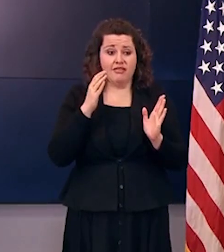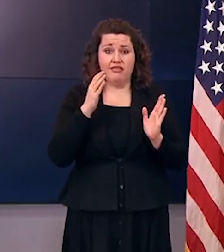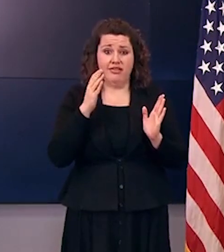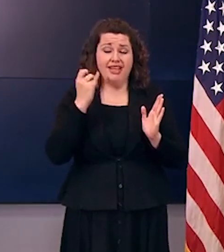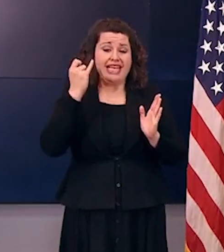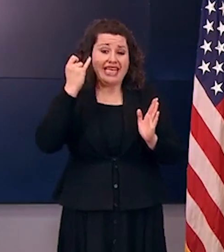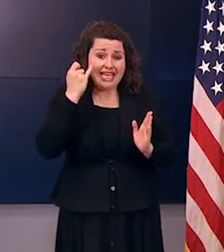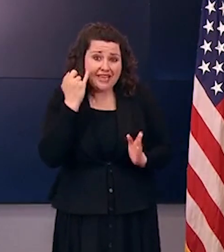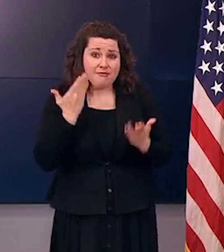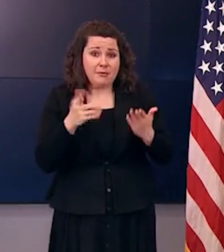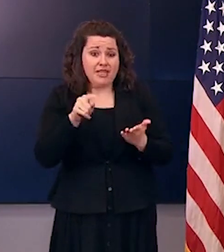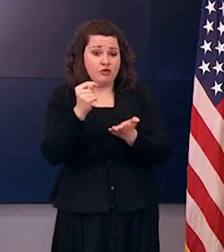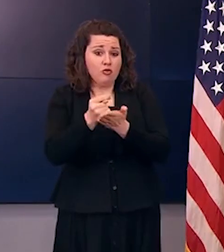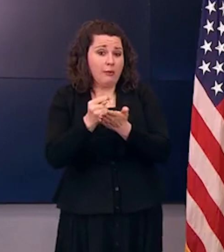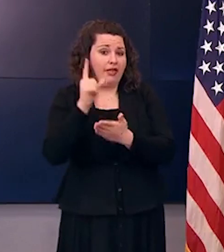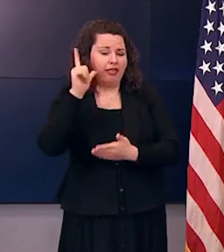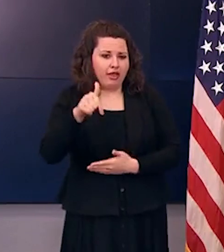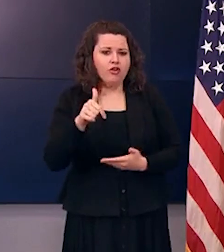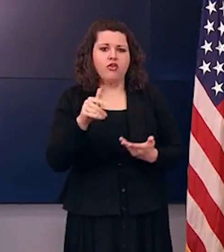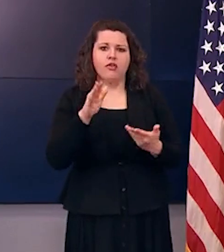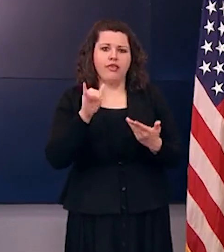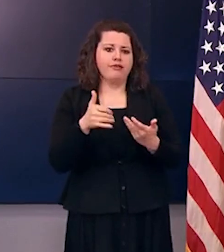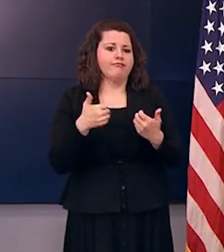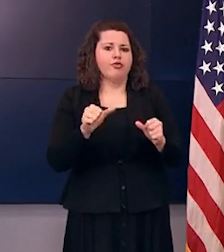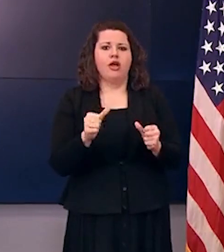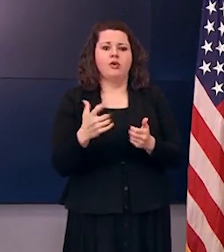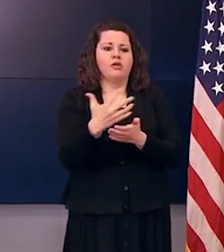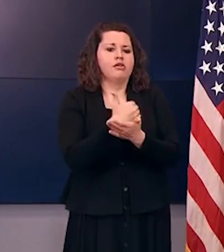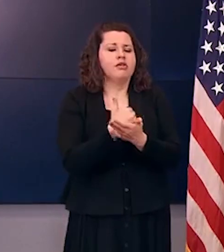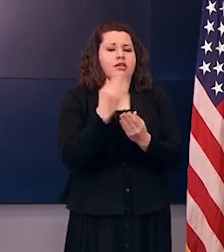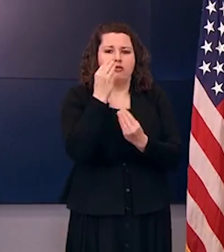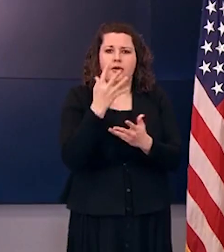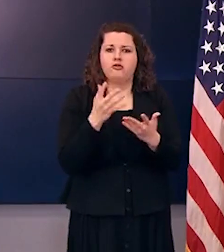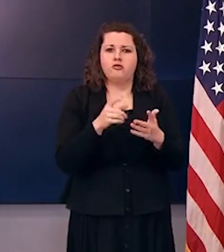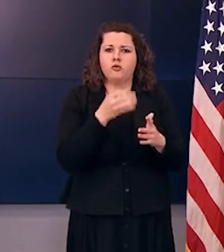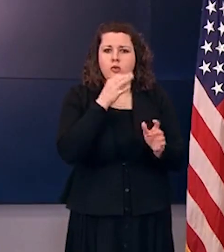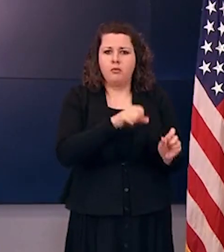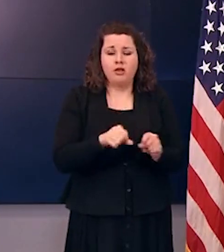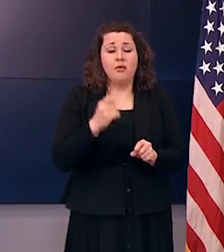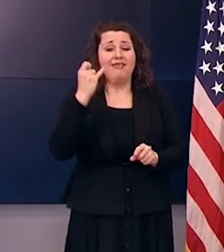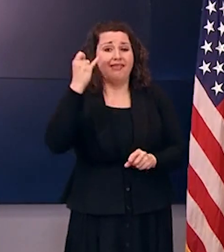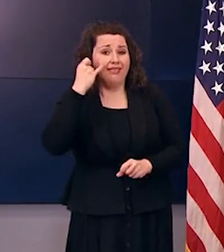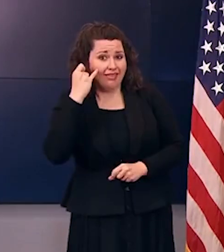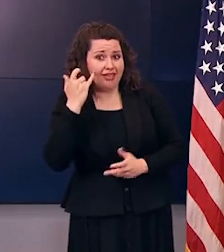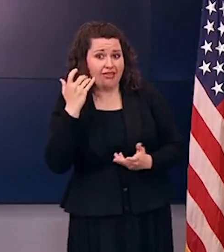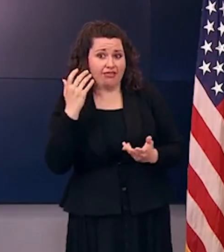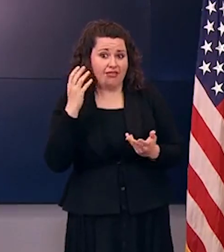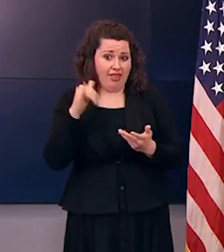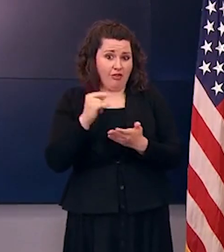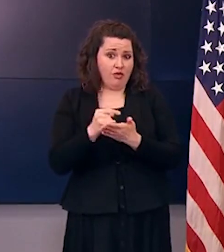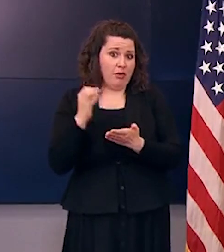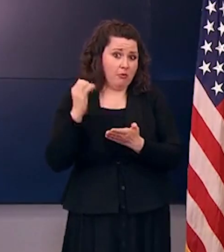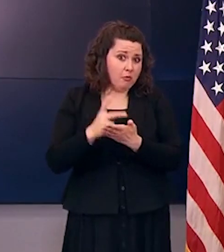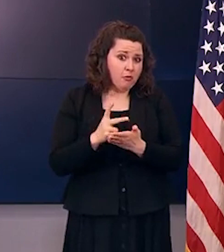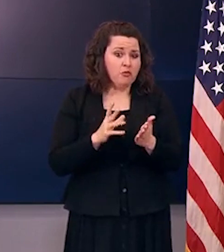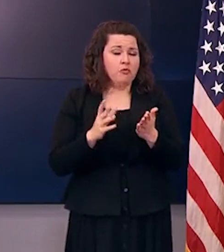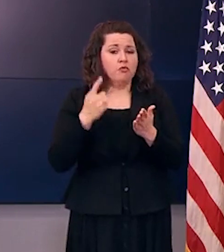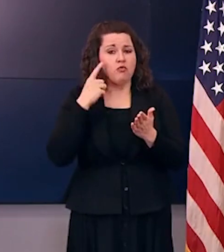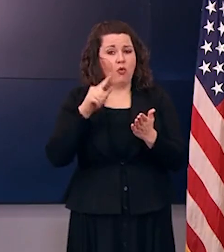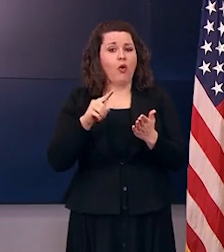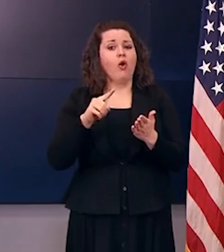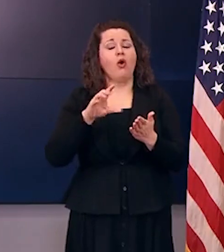think just trying to be proactive and gathering information at the outset in case that ever is an approved treatment